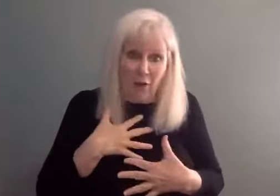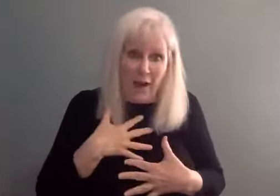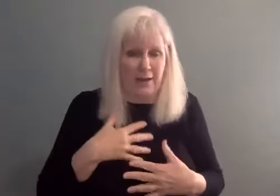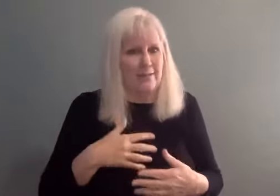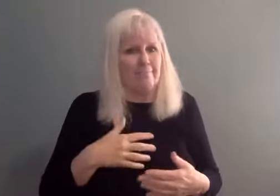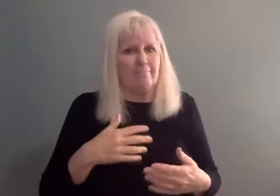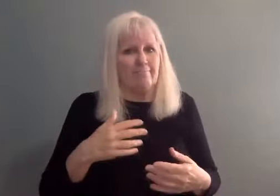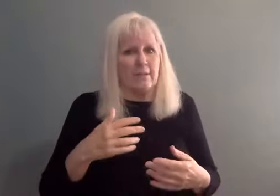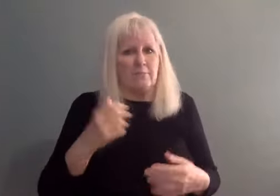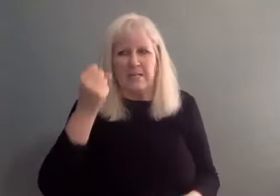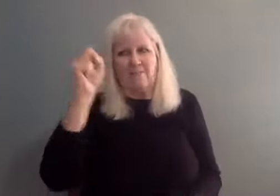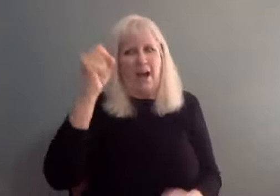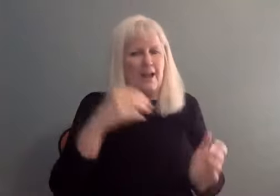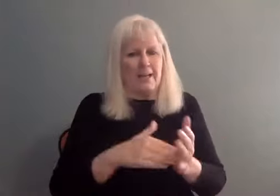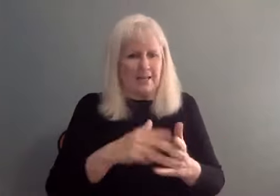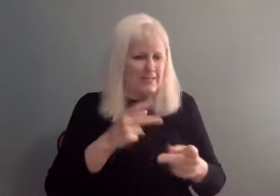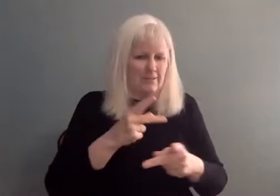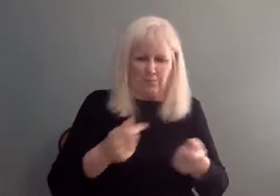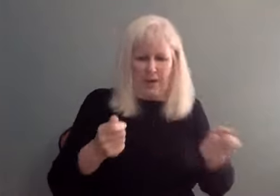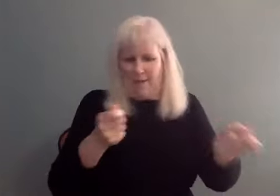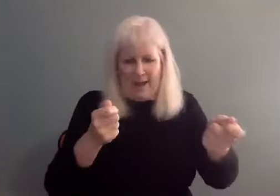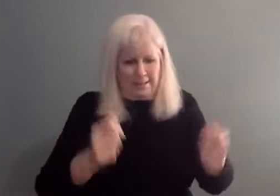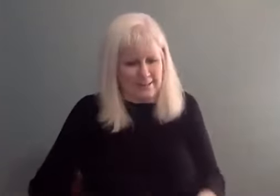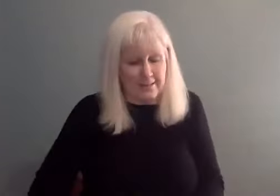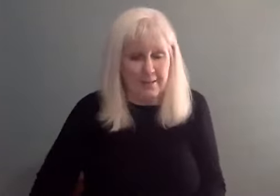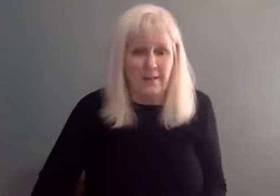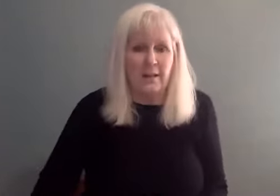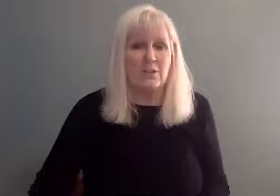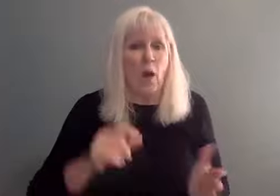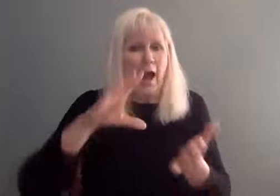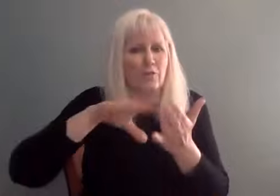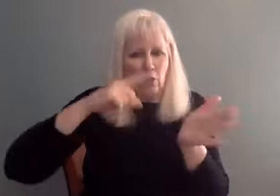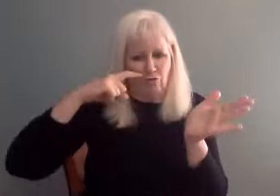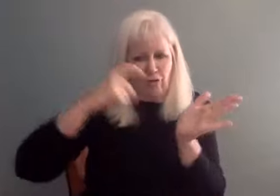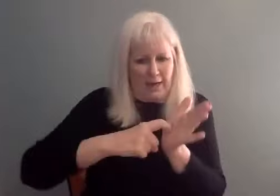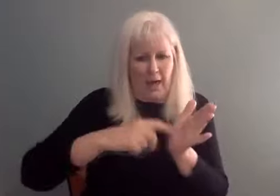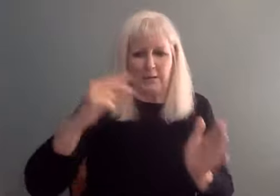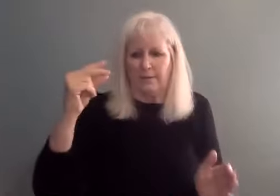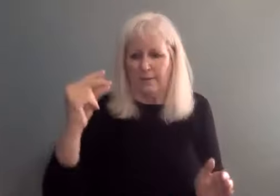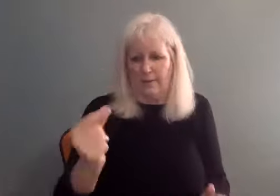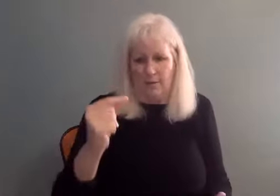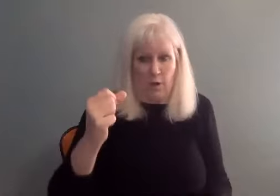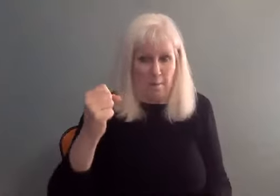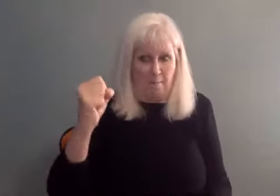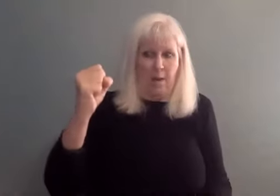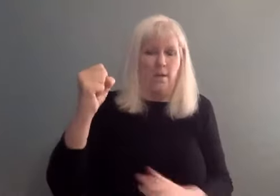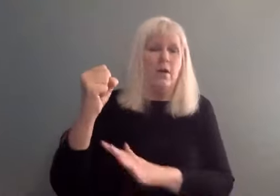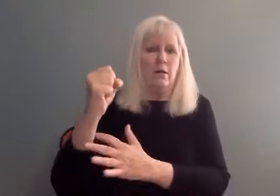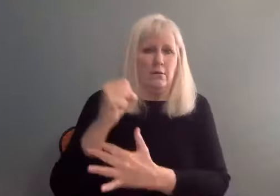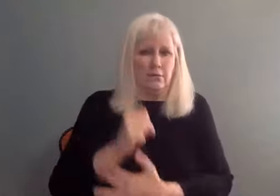learned how to recognize it, because I am living a much more joyful life